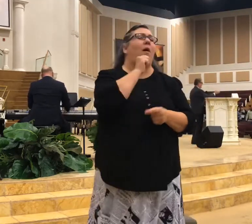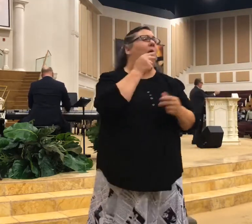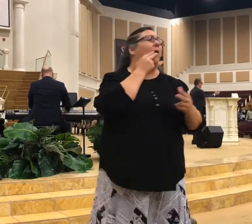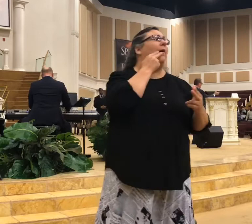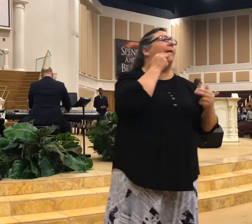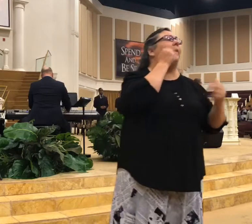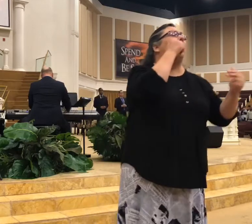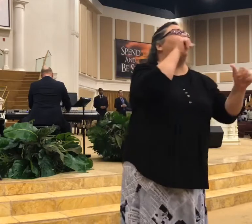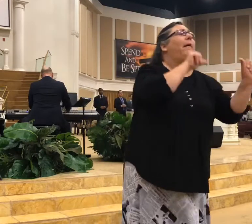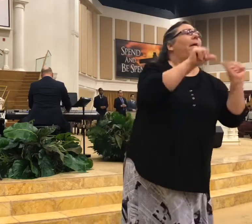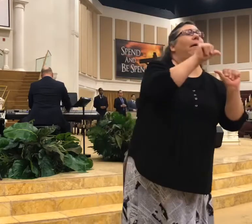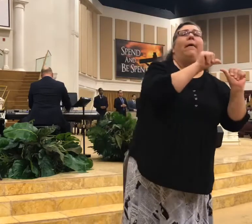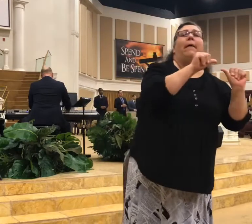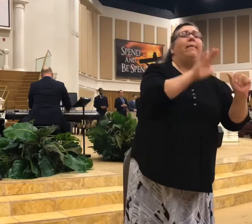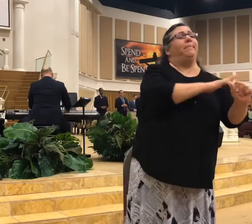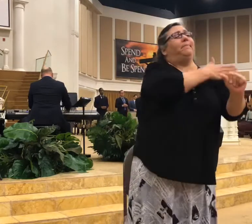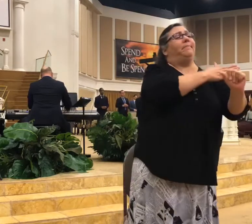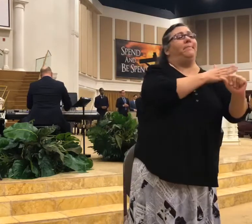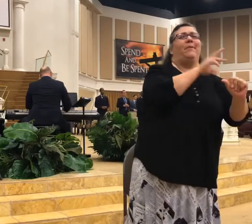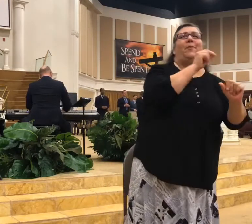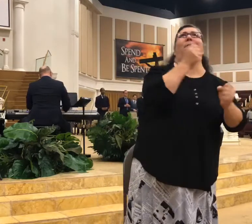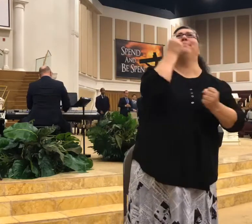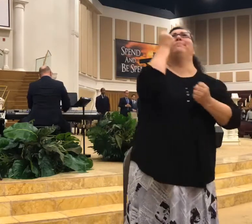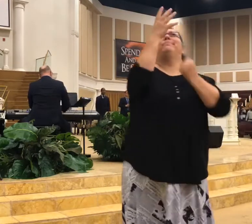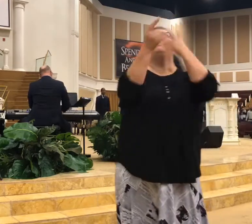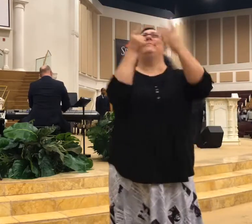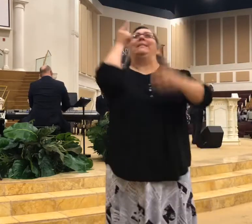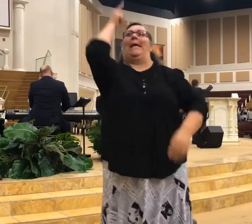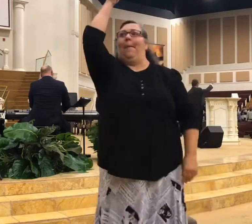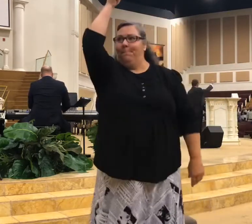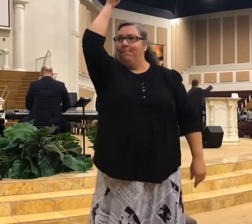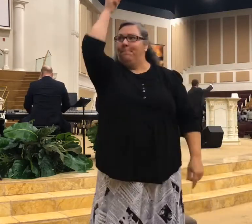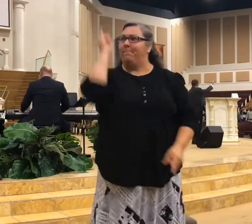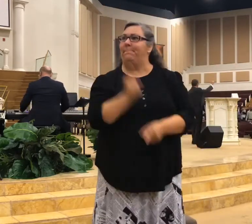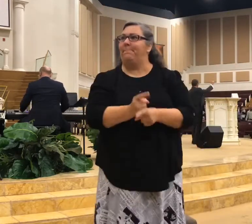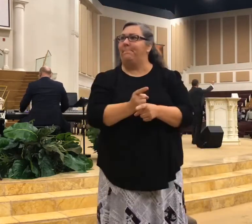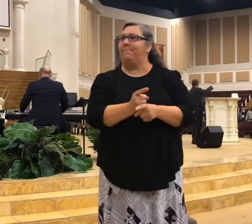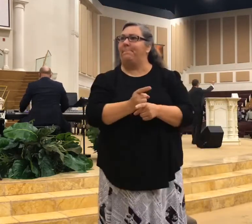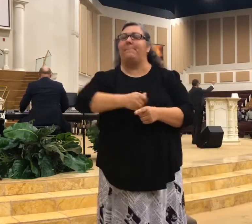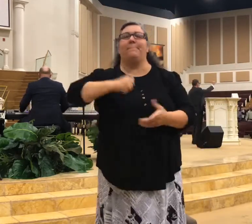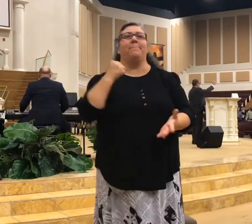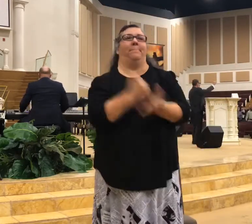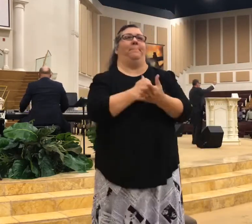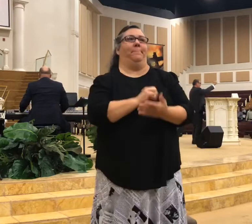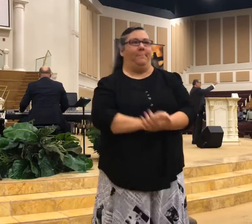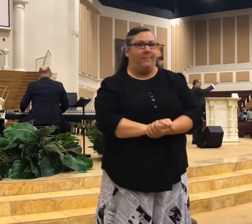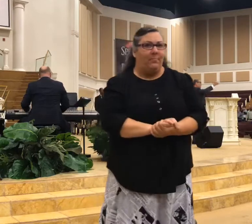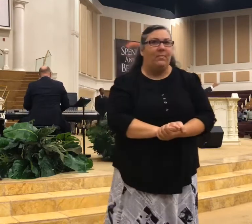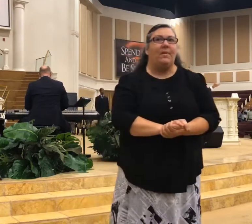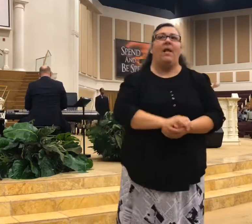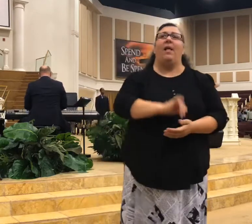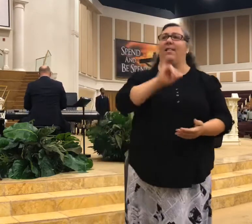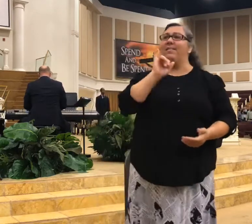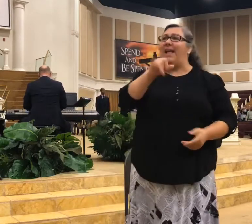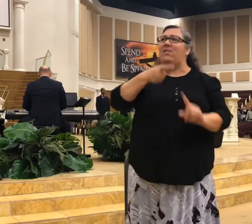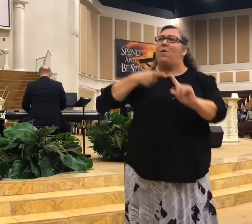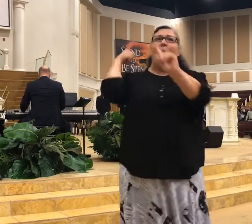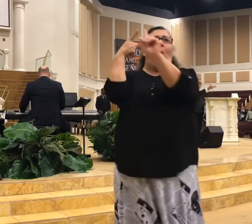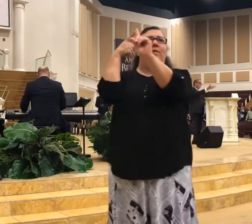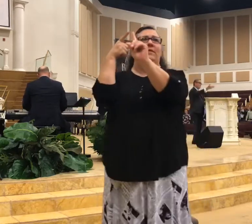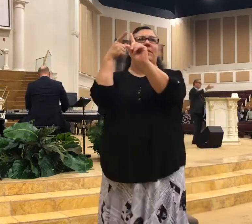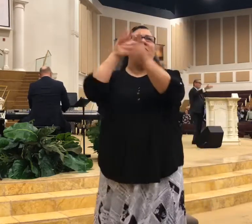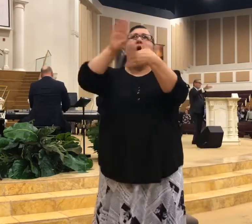sing to one another, we sing to Him. Can you say amen? That's really what it's all